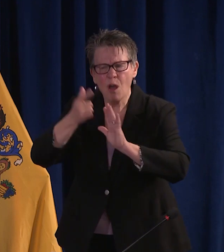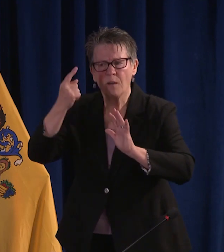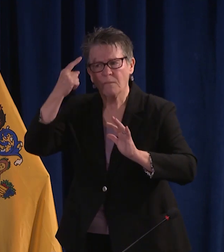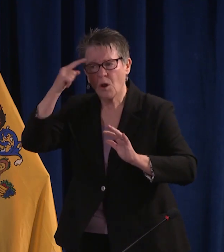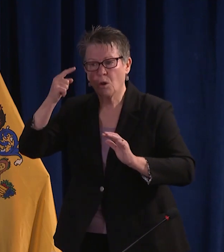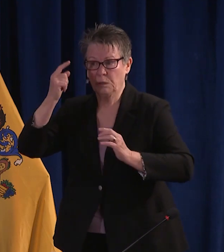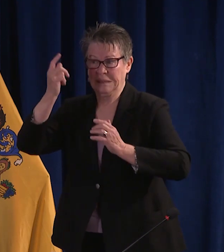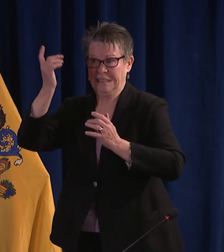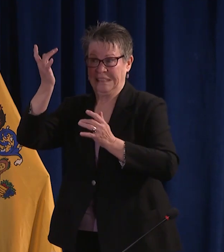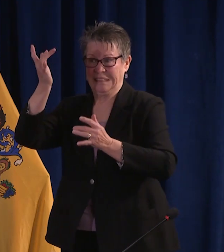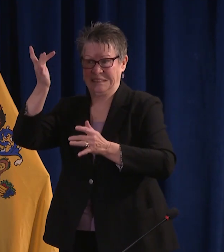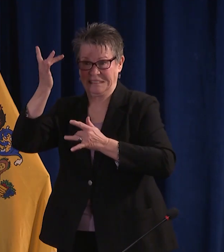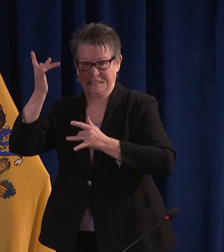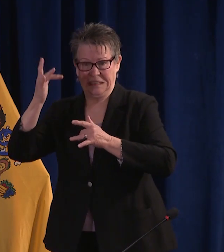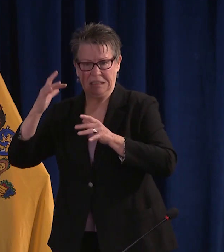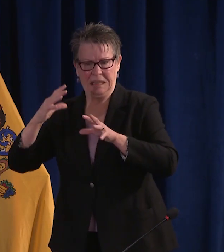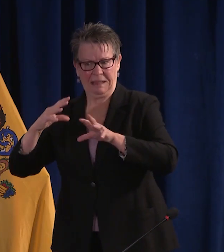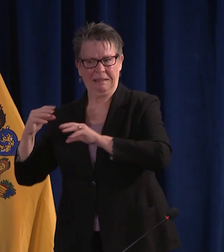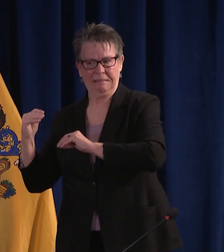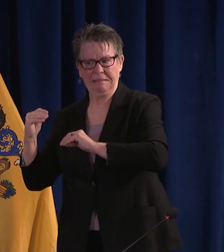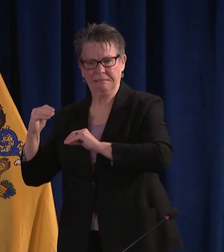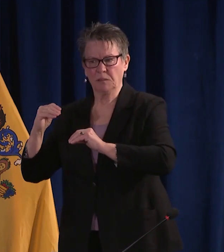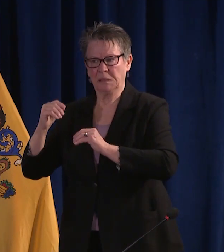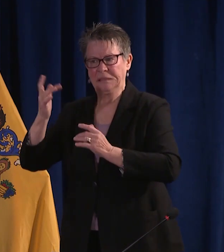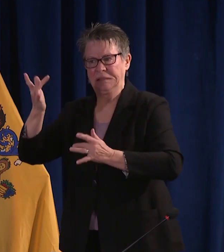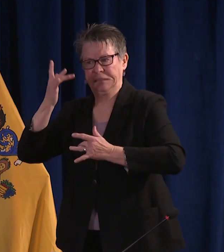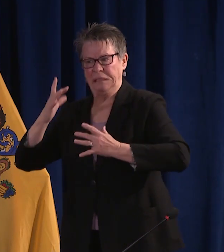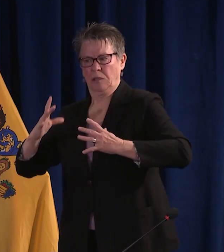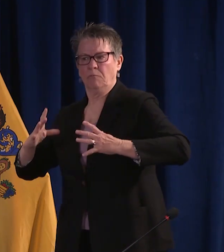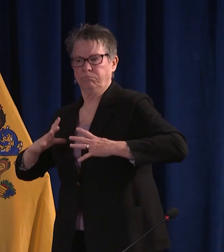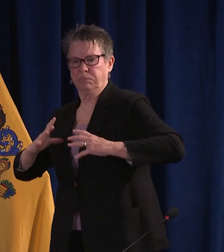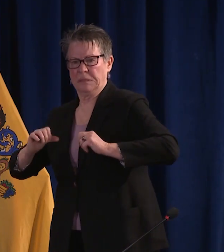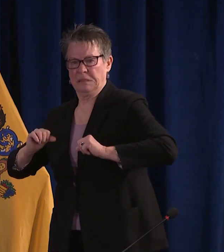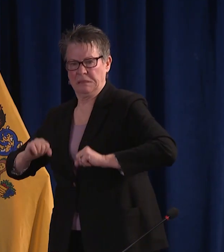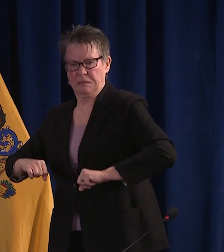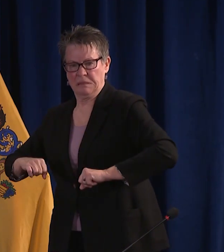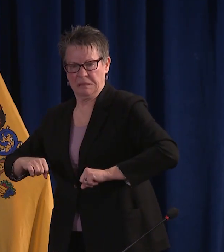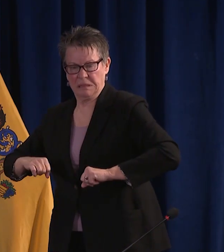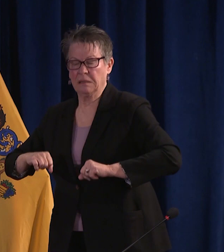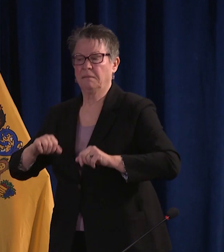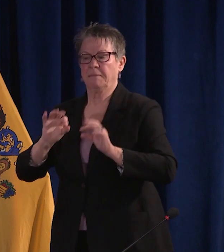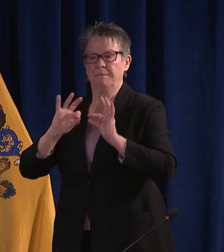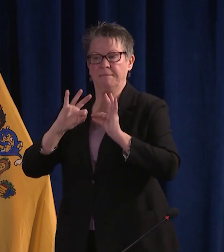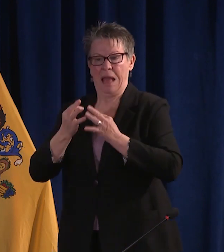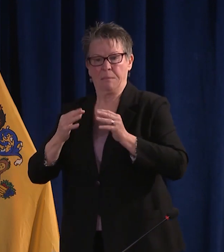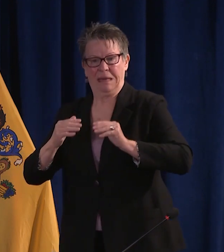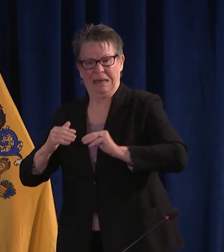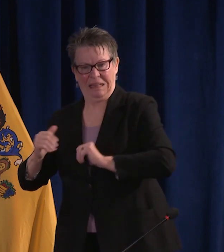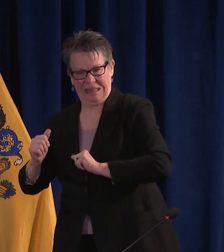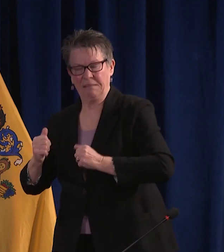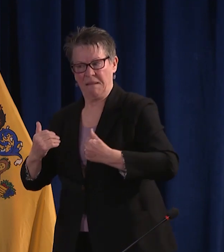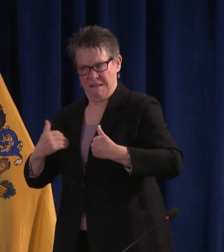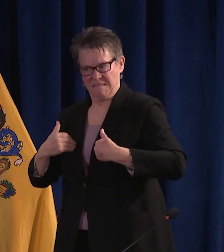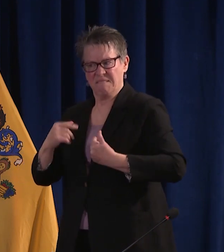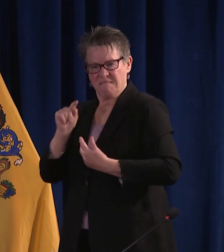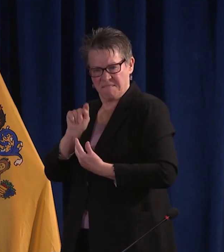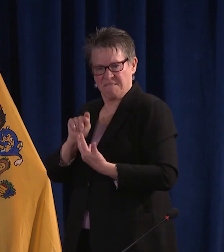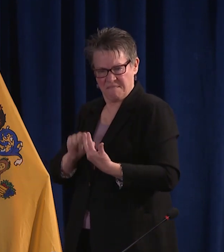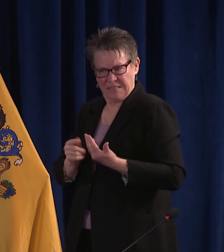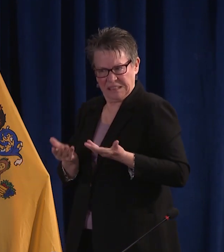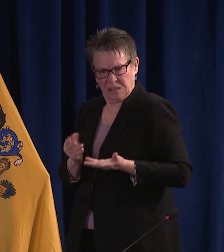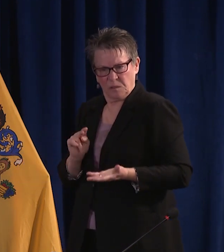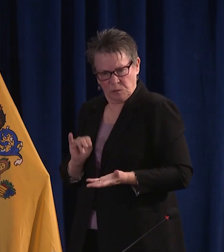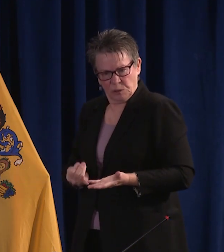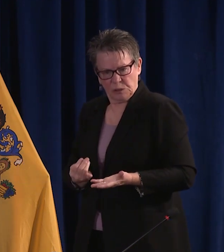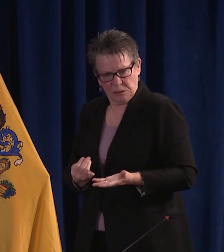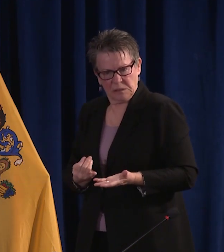this. I urge every resident whose job has been directly impacted to visit nj.gov/labor. That's